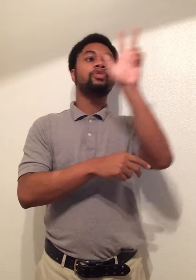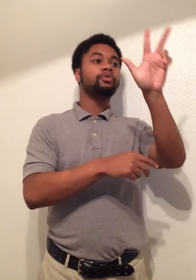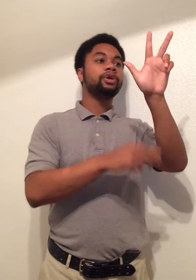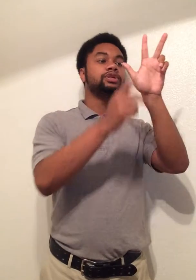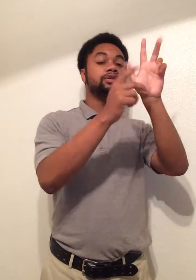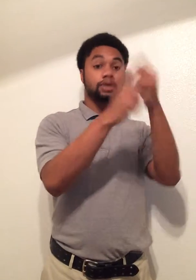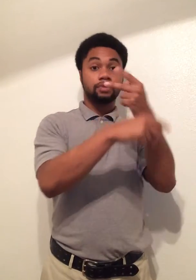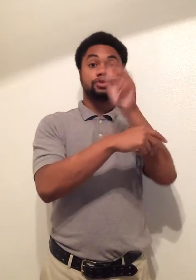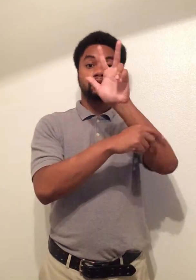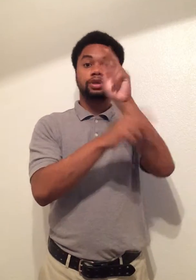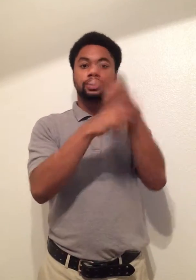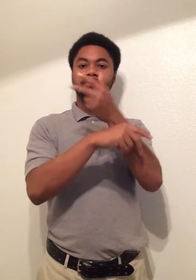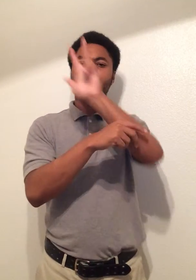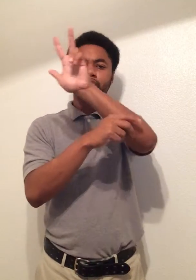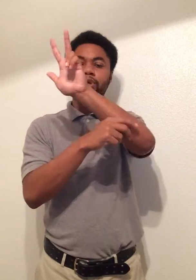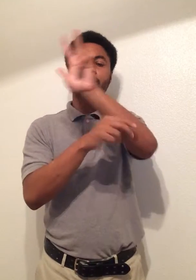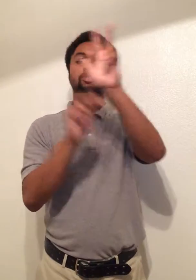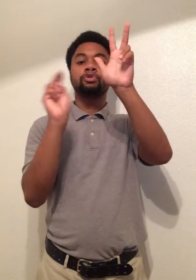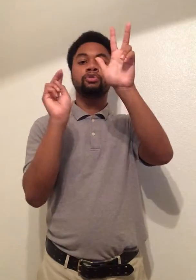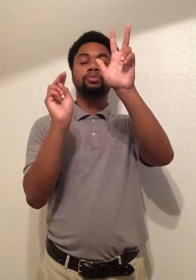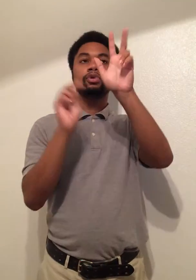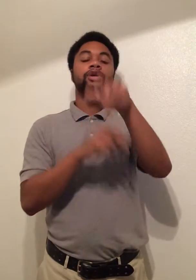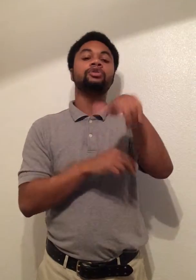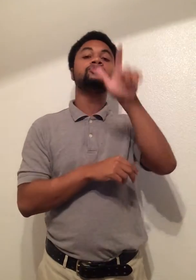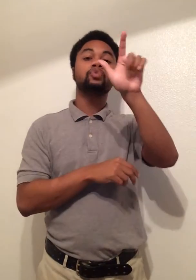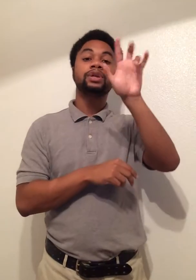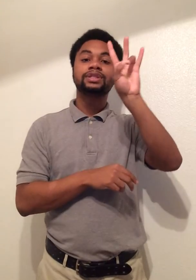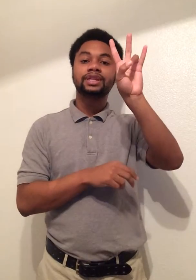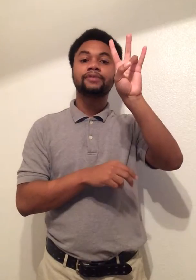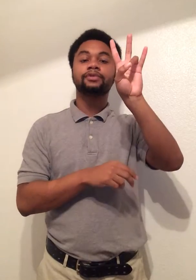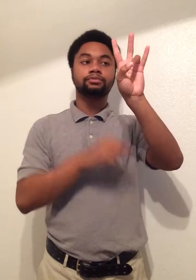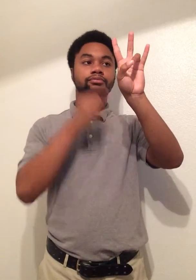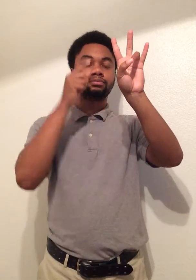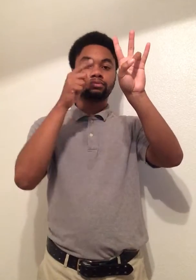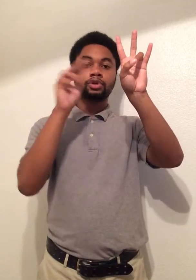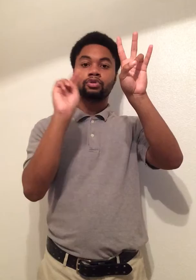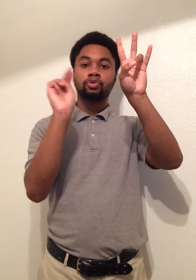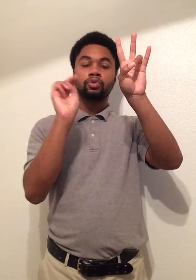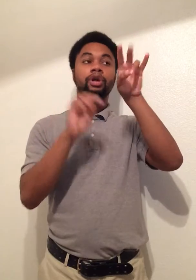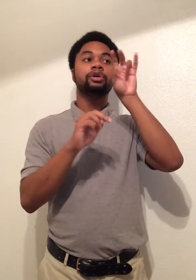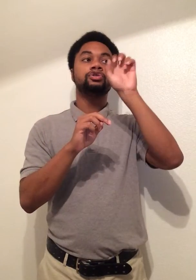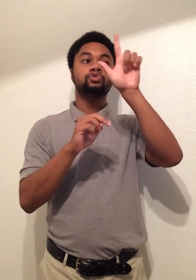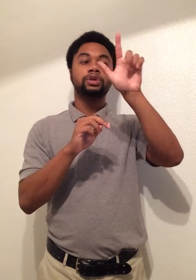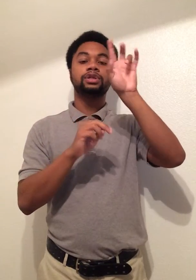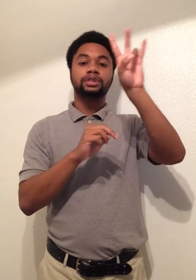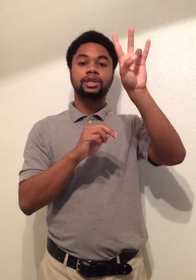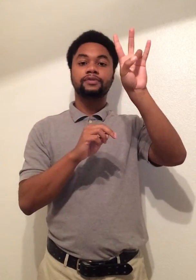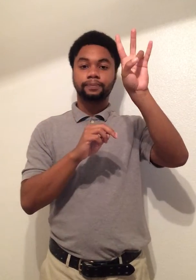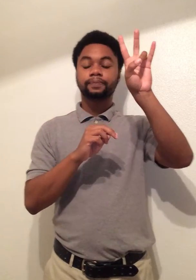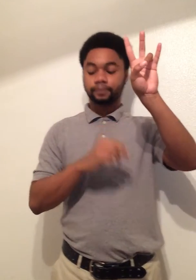times 3, you guys. 27. 27. I'm with that paper in front of you. You're not even the only one that we're talking about.